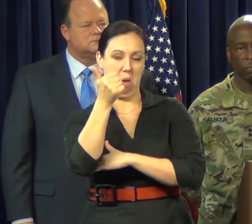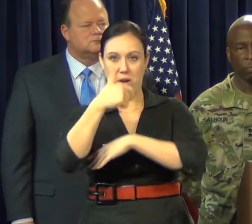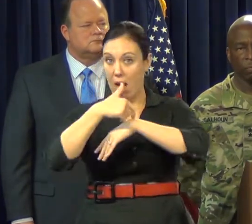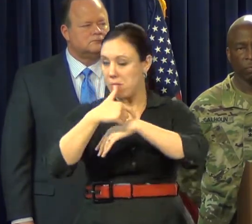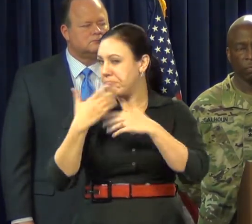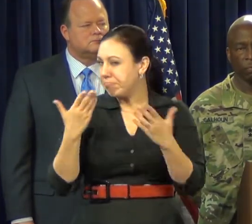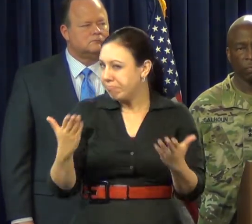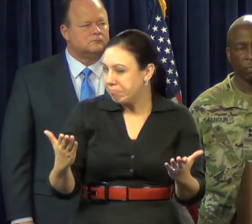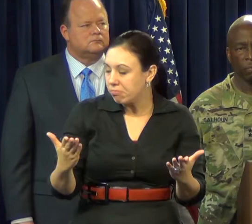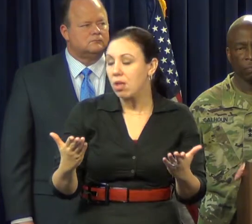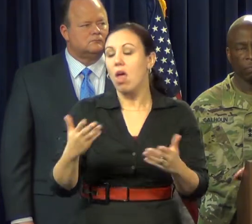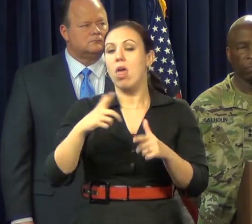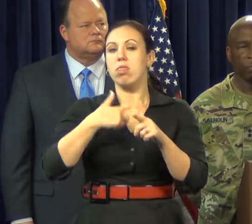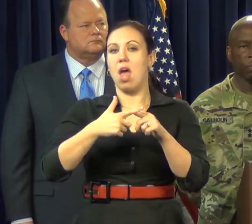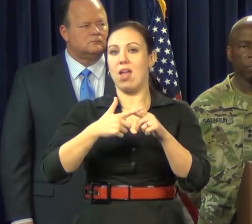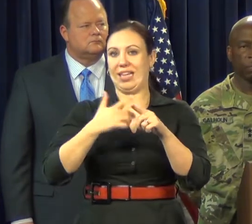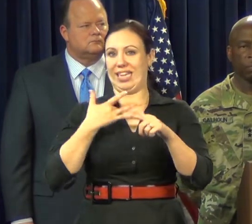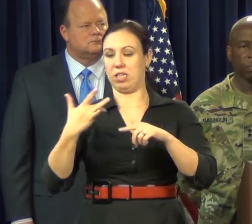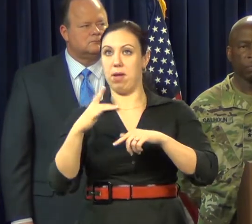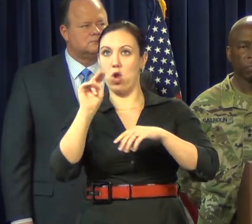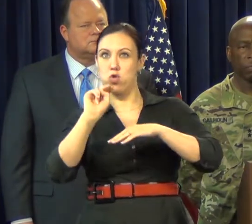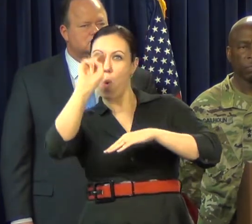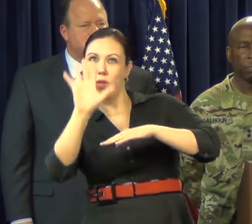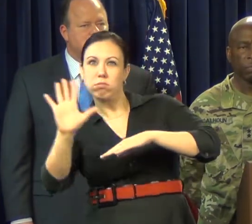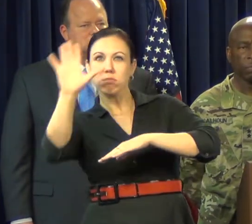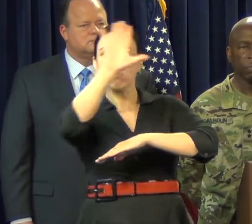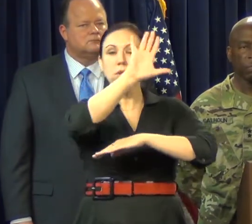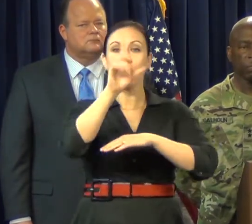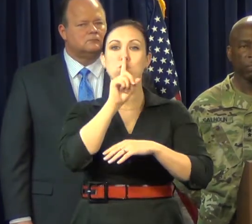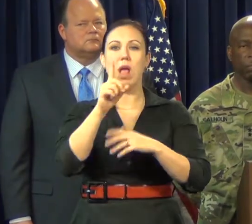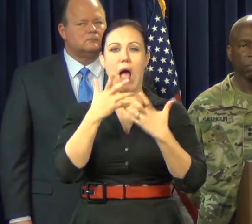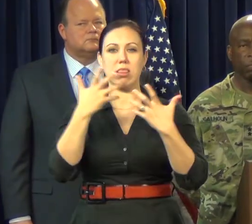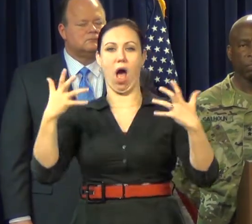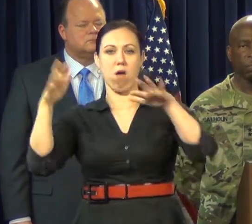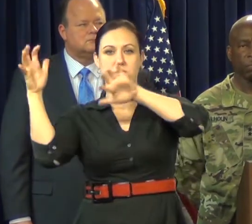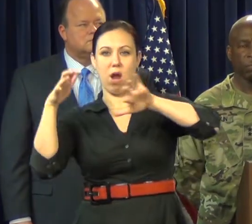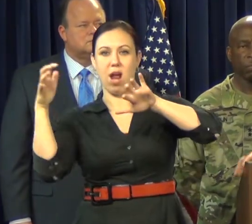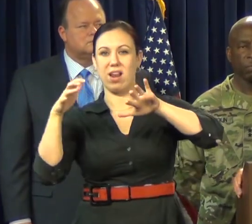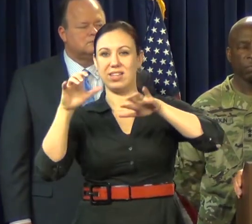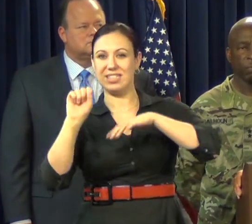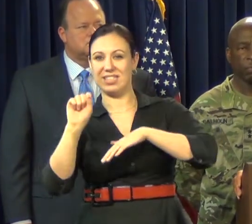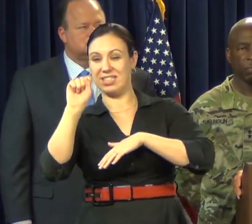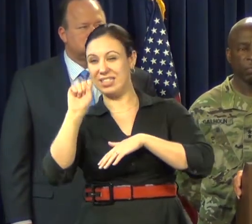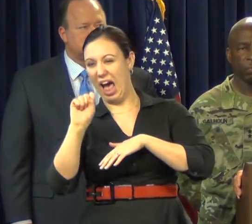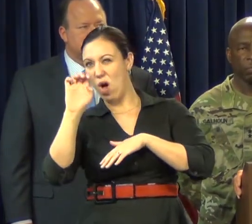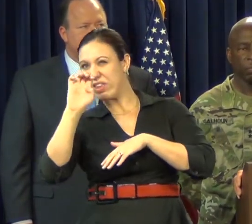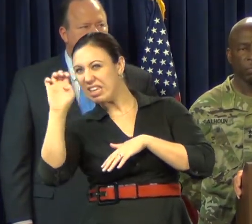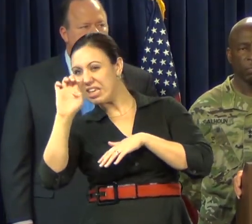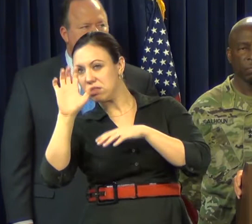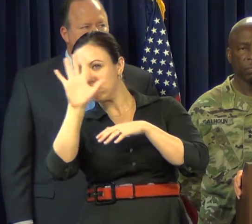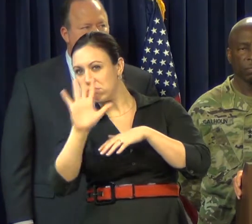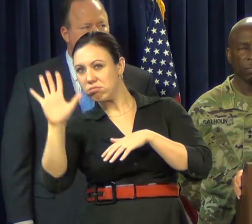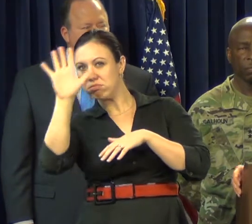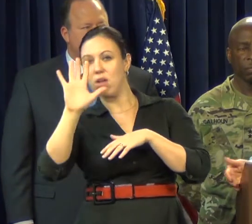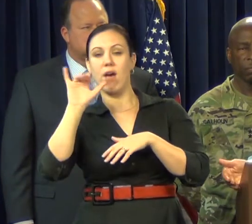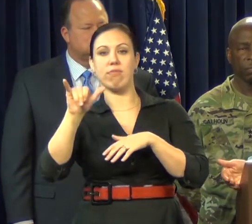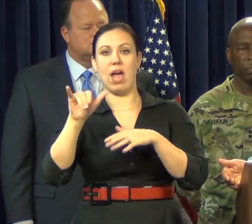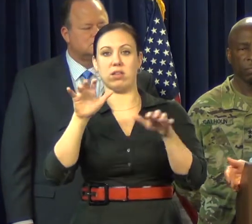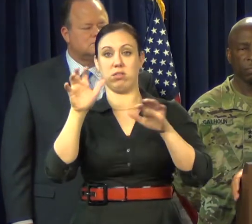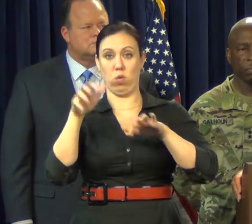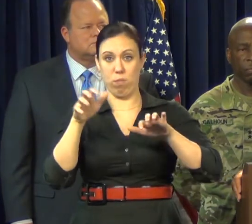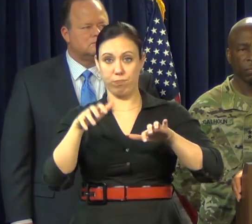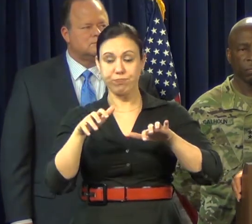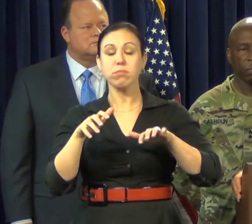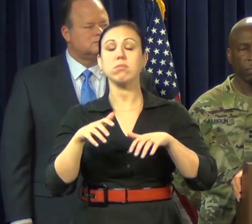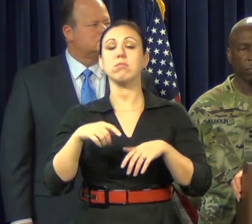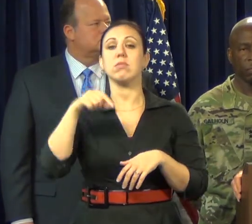going to hit most of the northern part of the state. We're going to see a lot of rain, especially on the east, the southeast side of this storm. Our